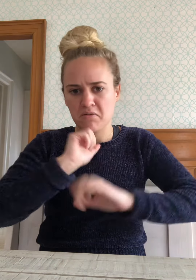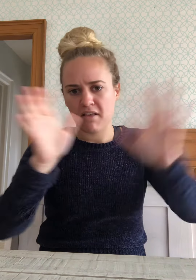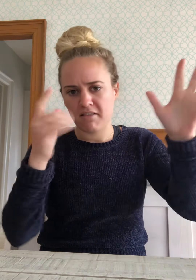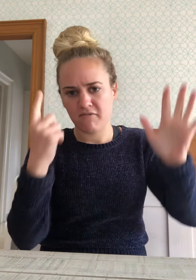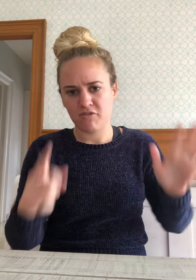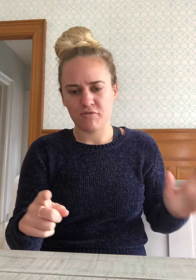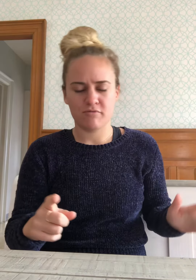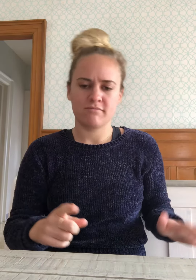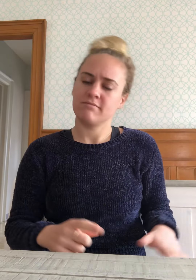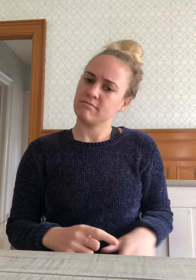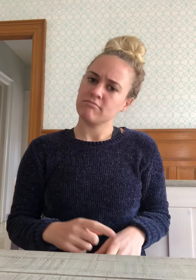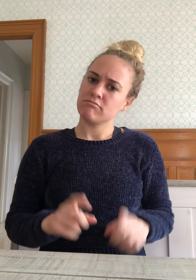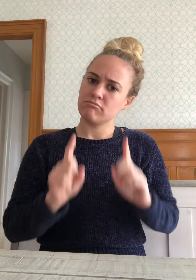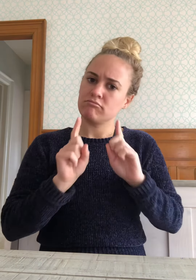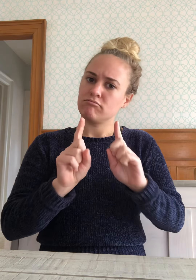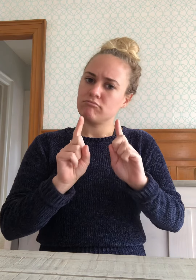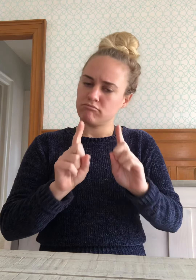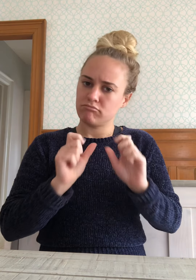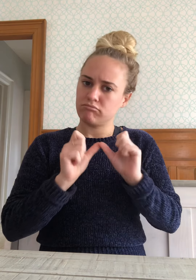know, stay with them, be supportive. It makes a difference.